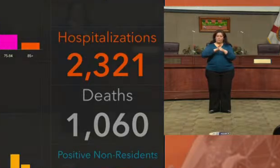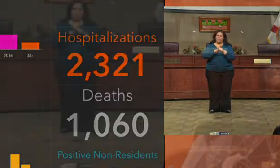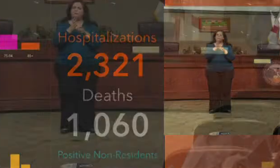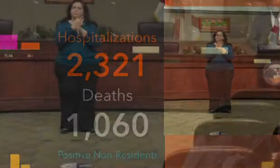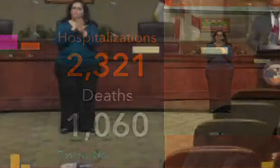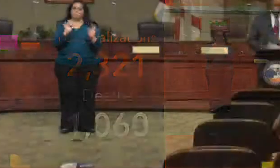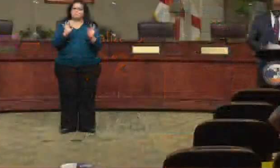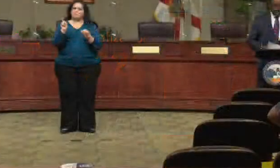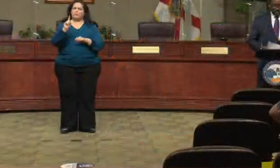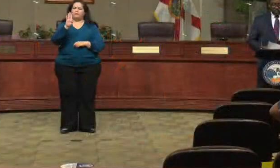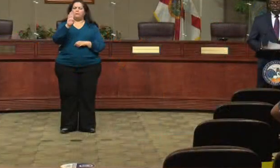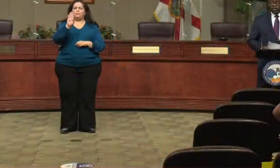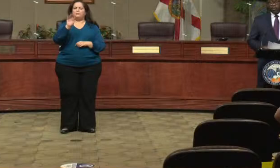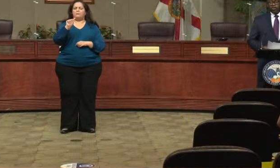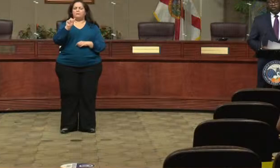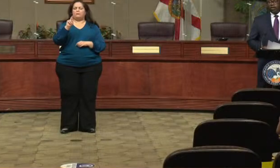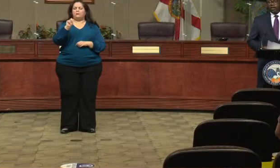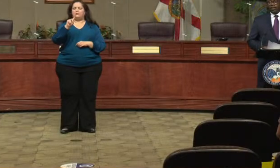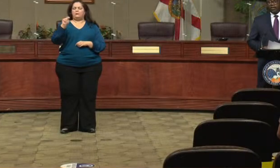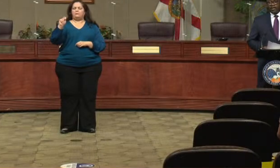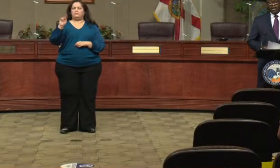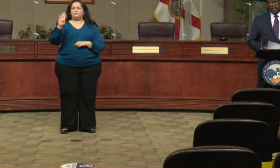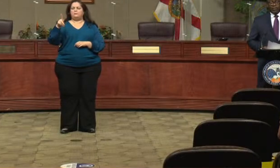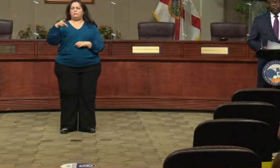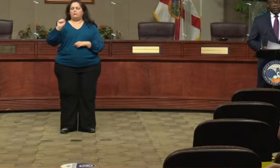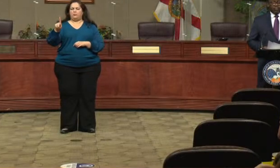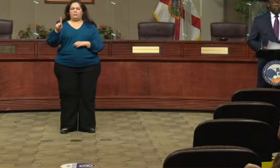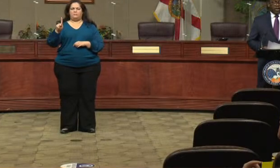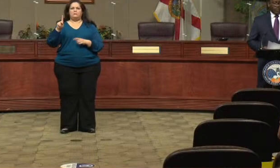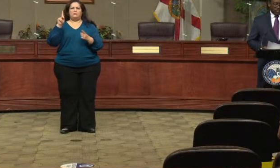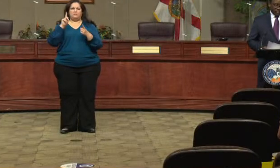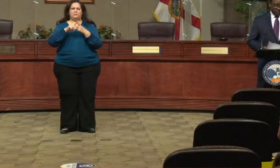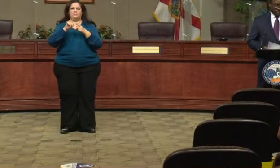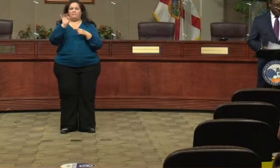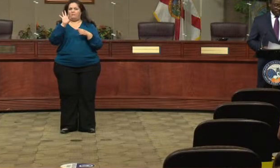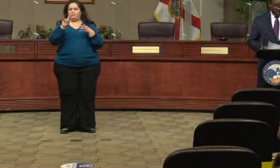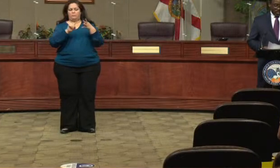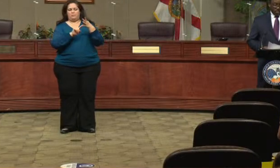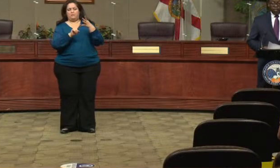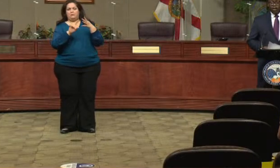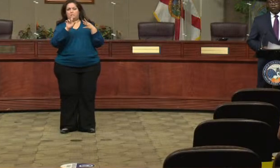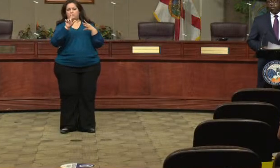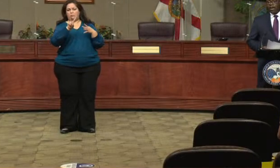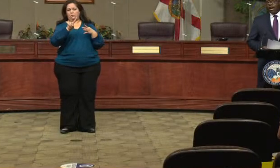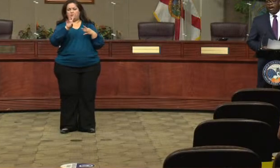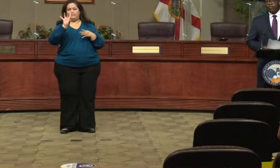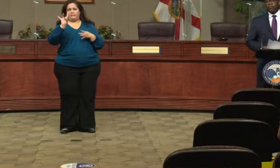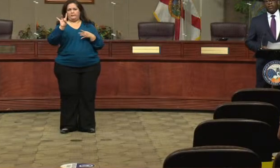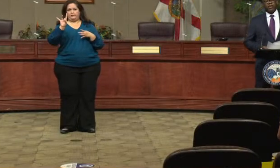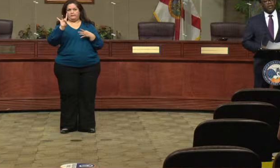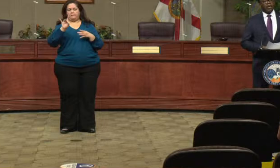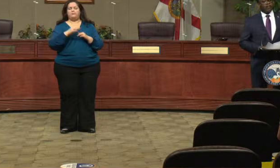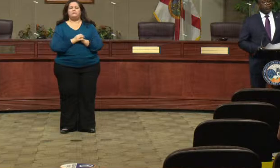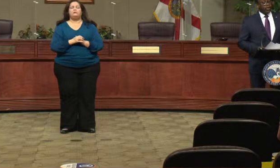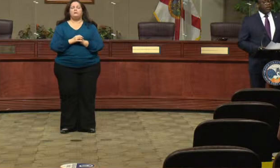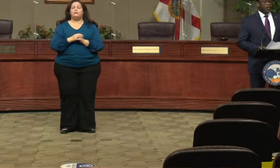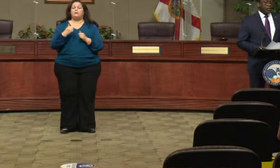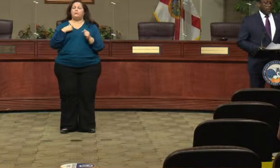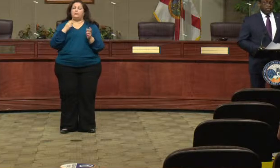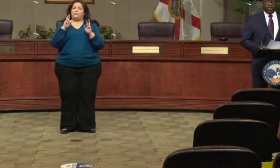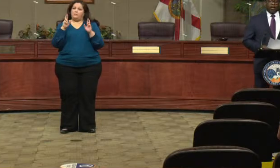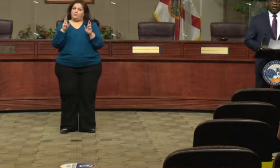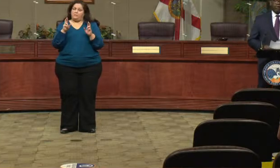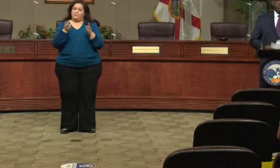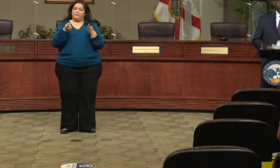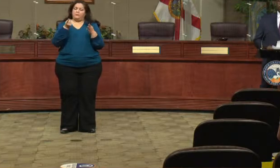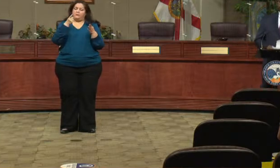Park location through at least the end of this month. We remain optimistic next week